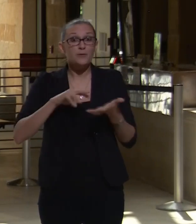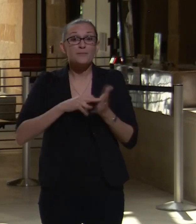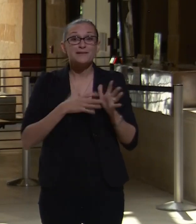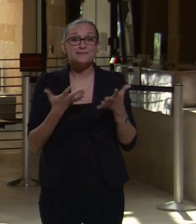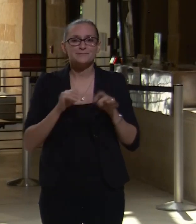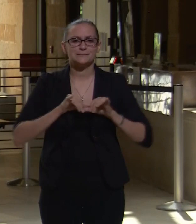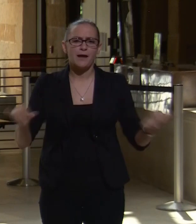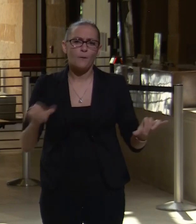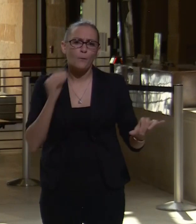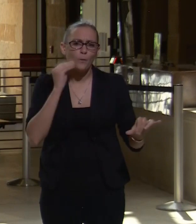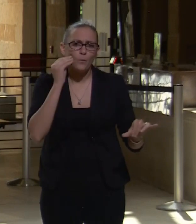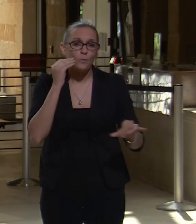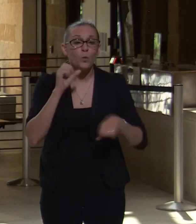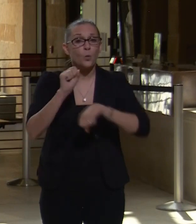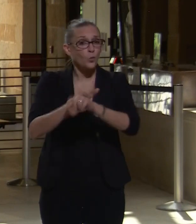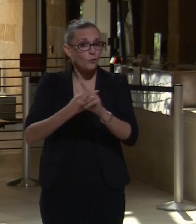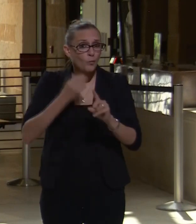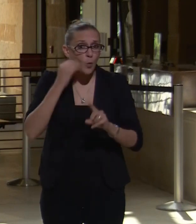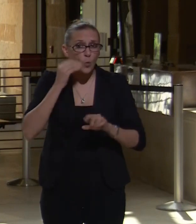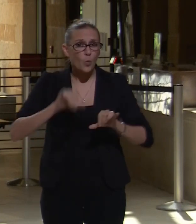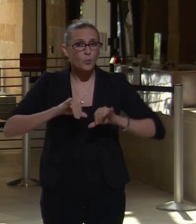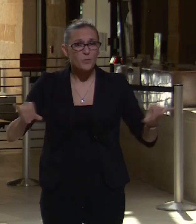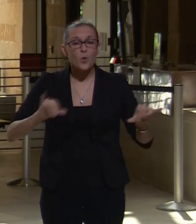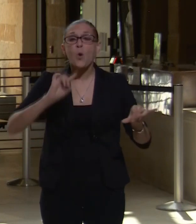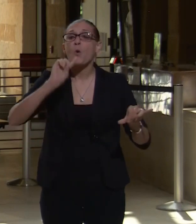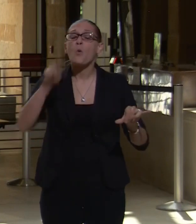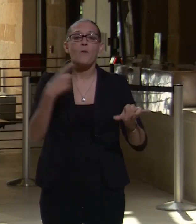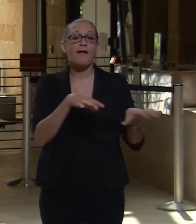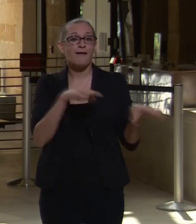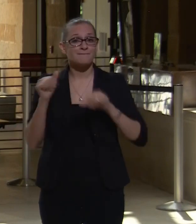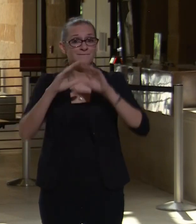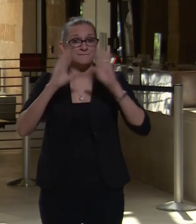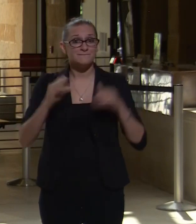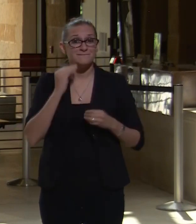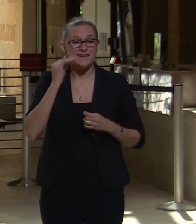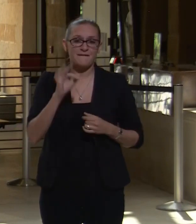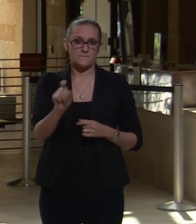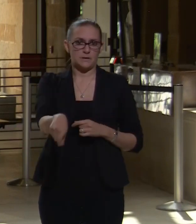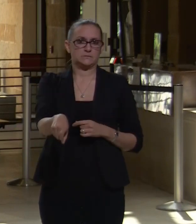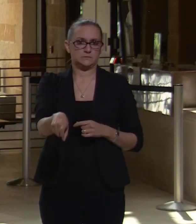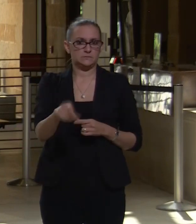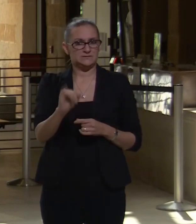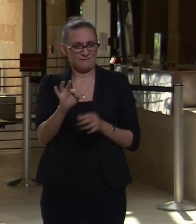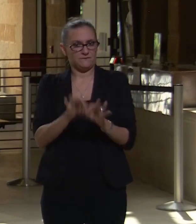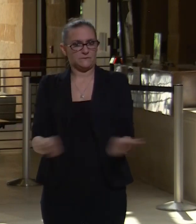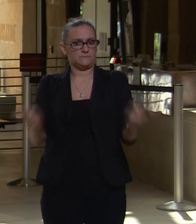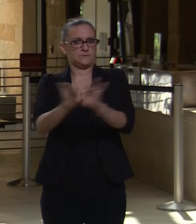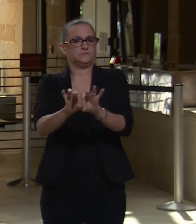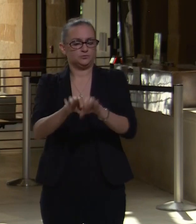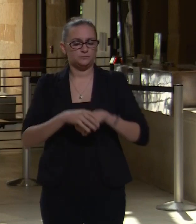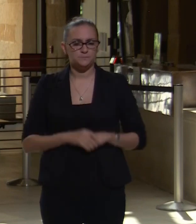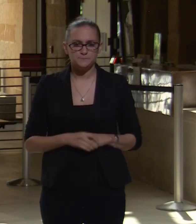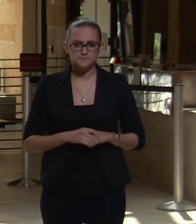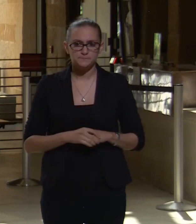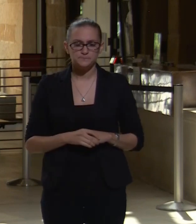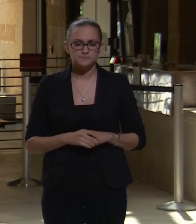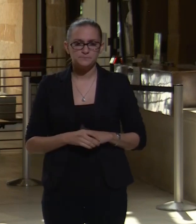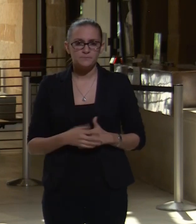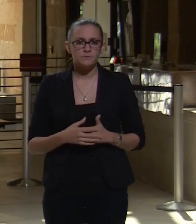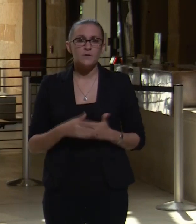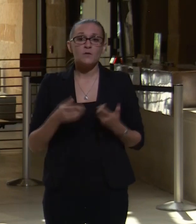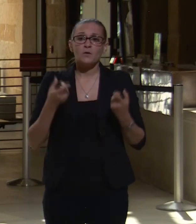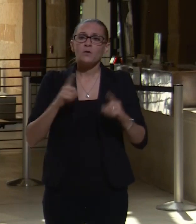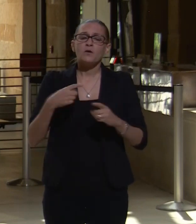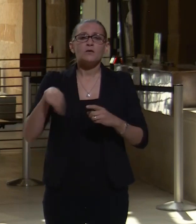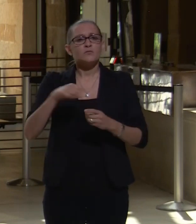stay home, work from home, only leave your house if you have to do things which are essential. You know,